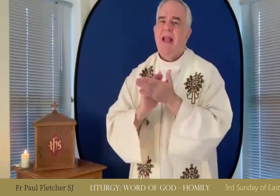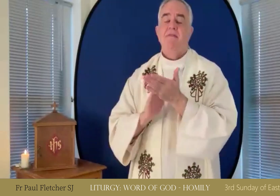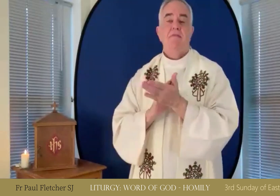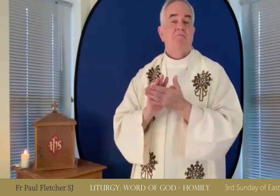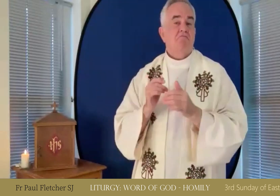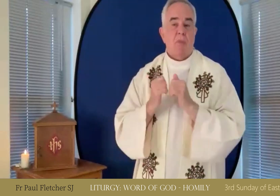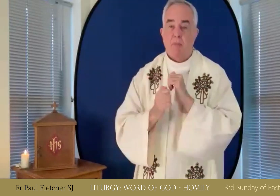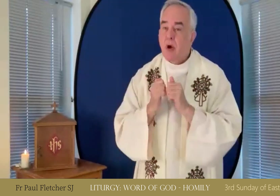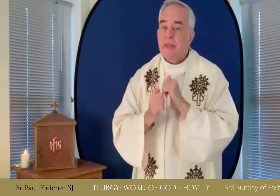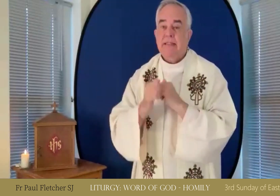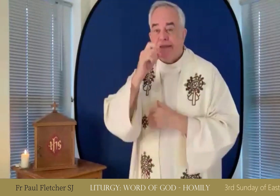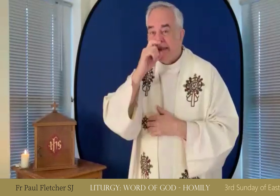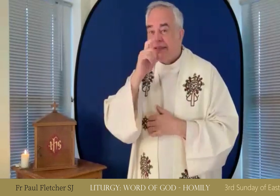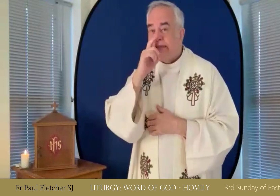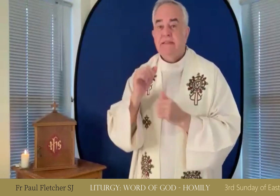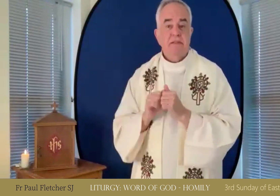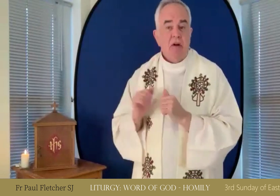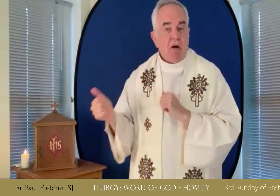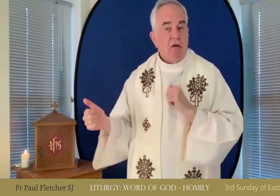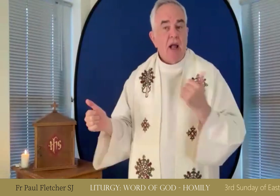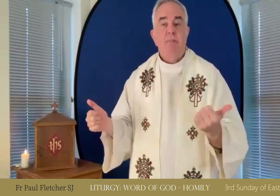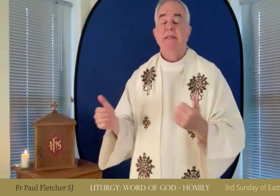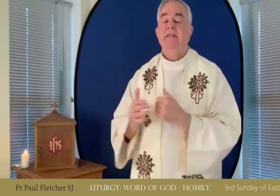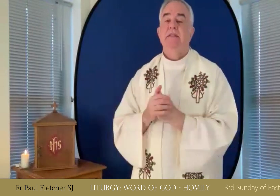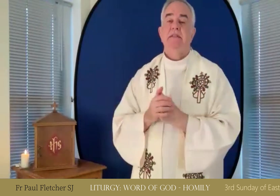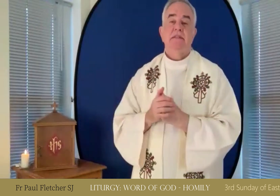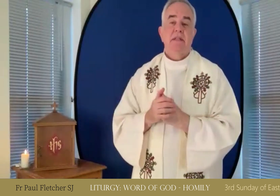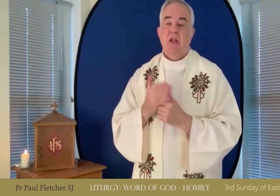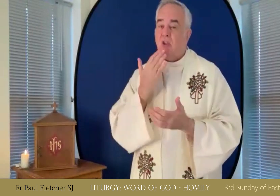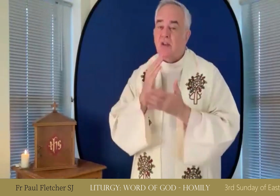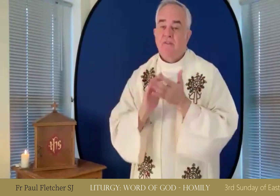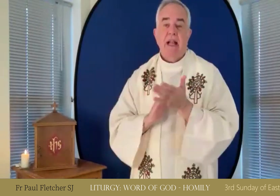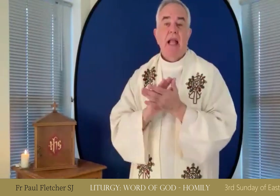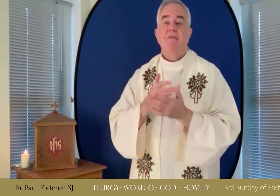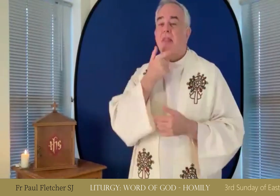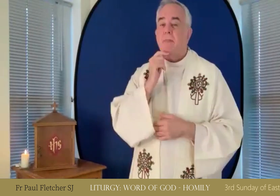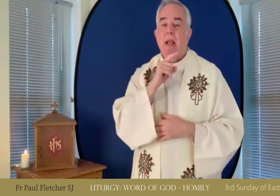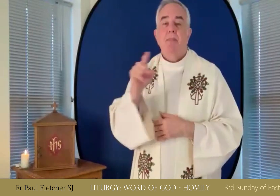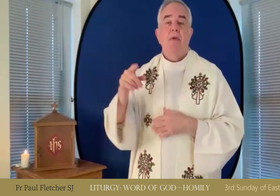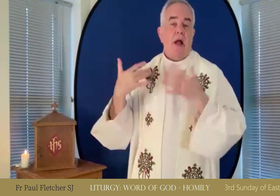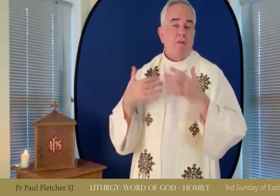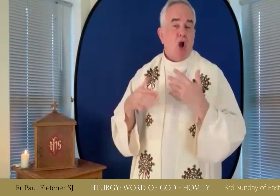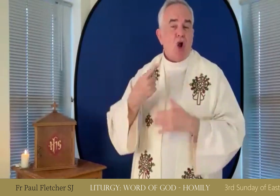forgive our brothers and sisters, our neighbors, to forgive the people that have hurt